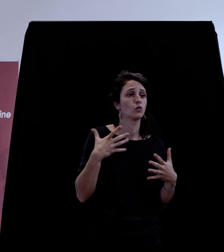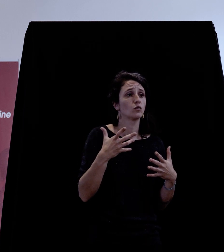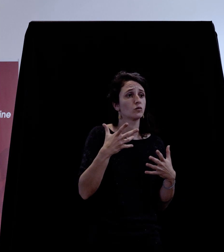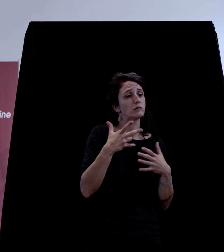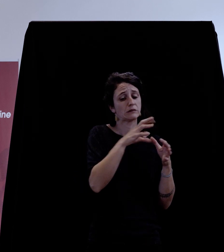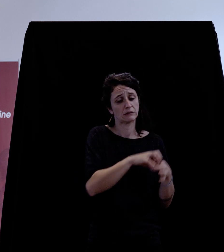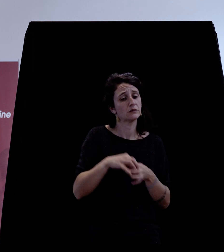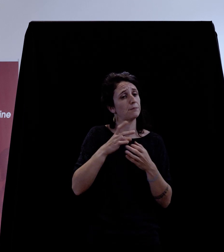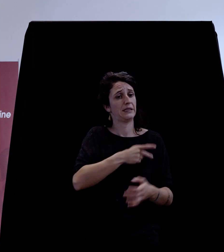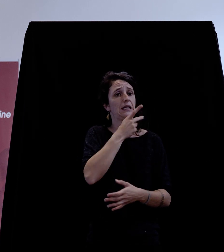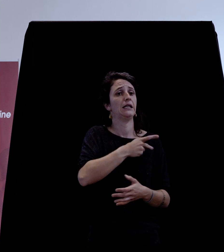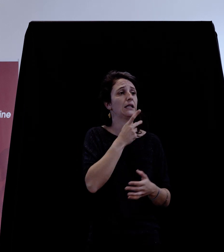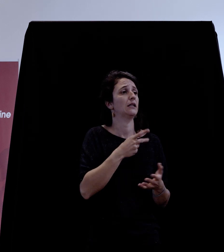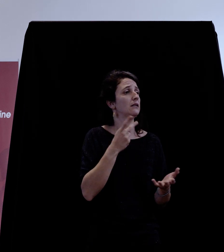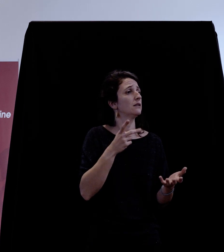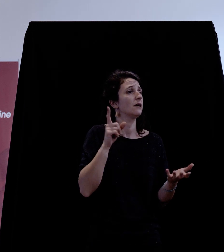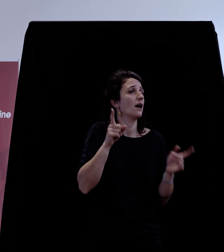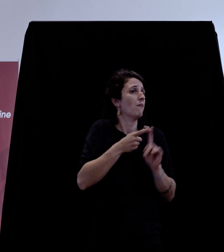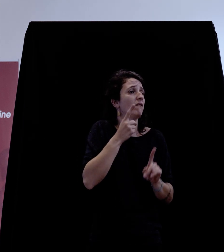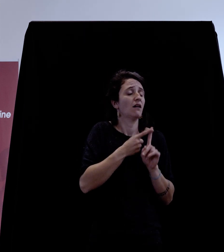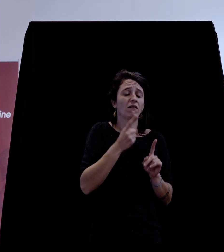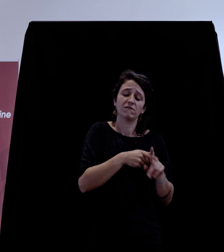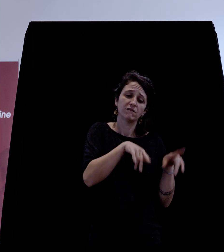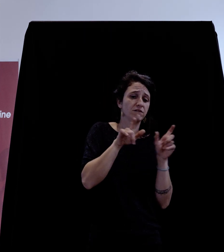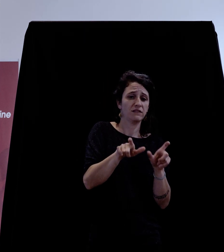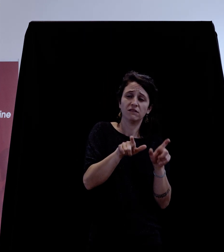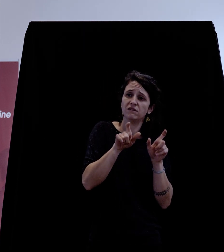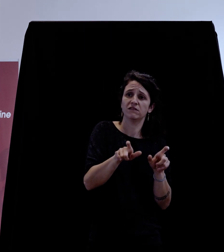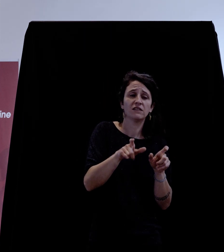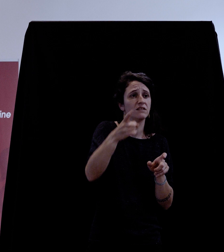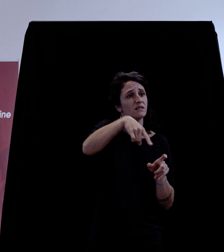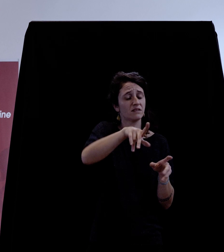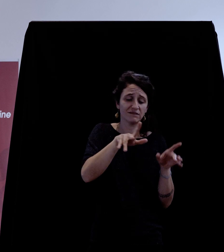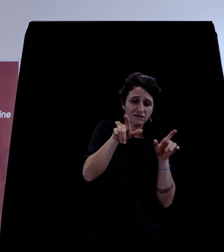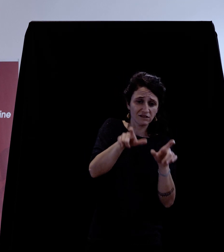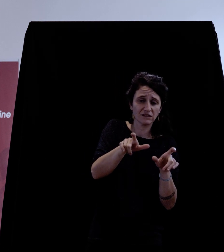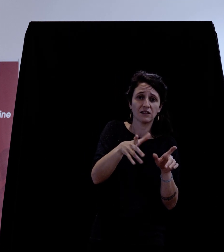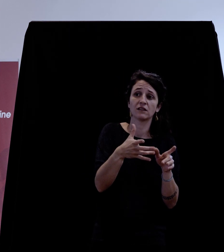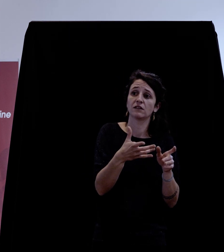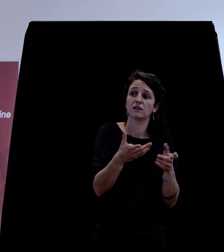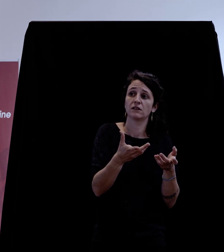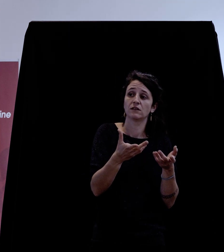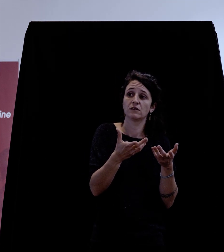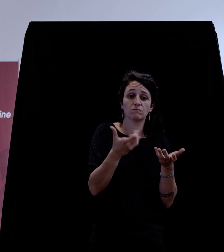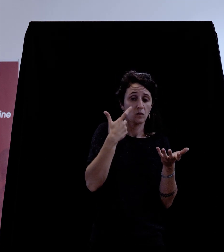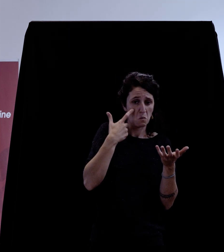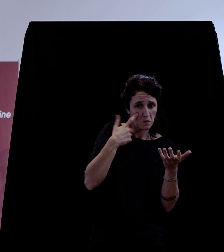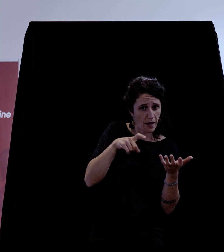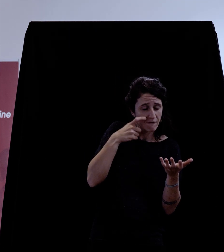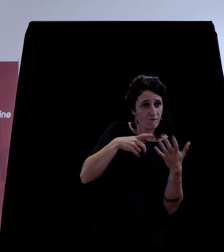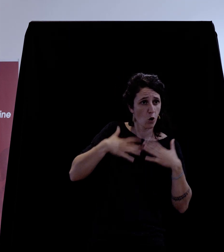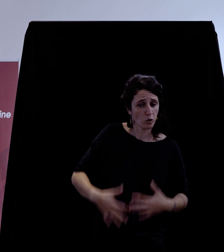that the kid's behavior is related to pain, particularly if you can correlate it